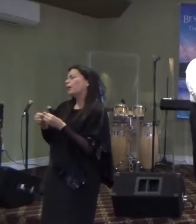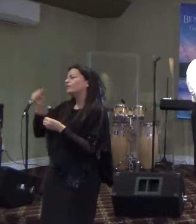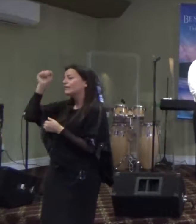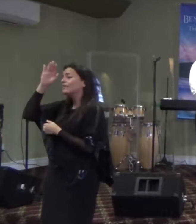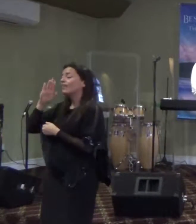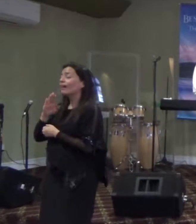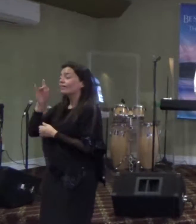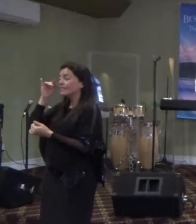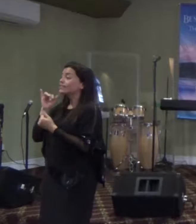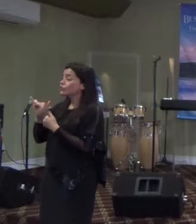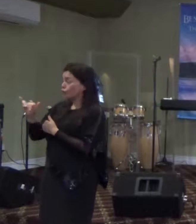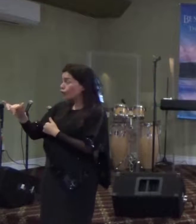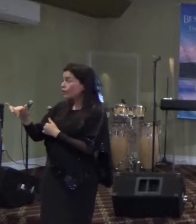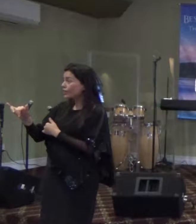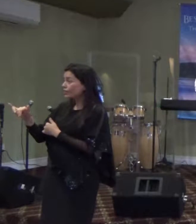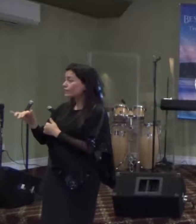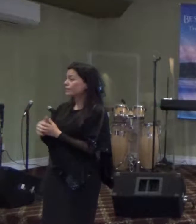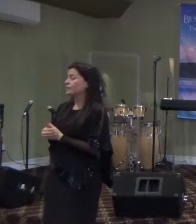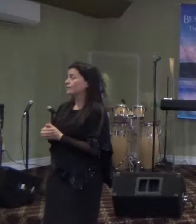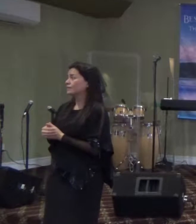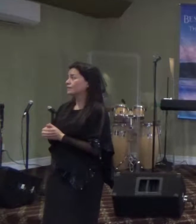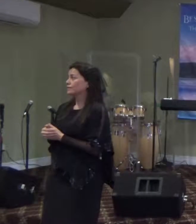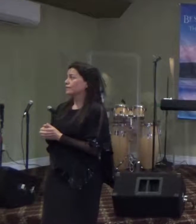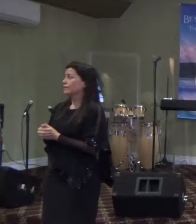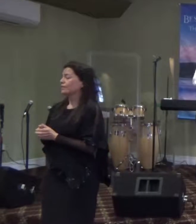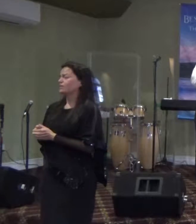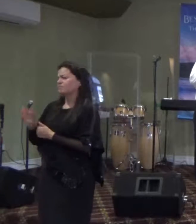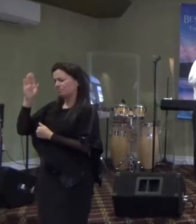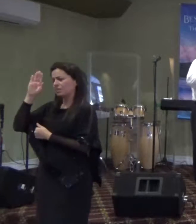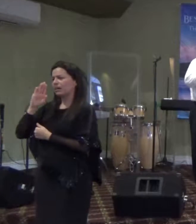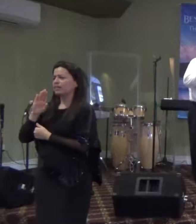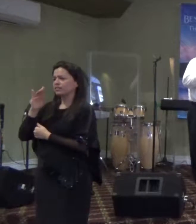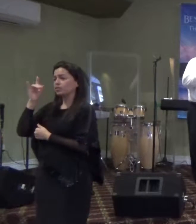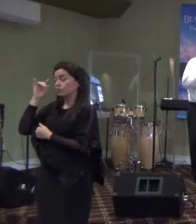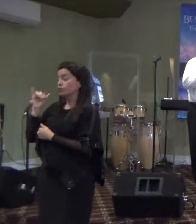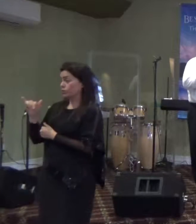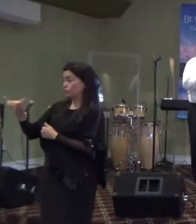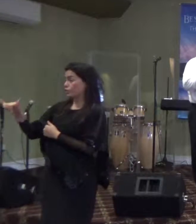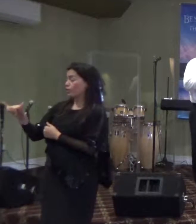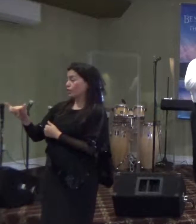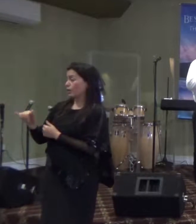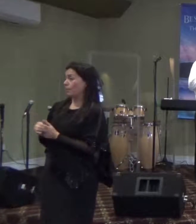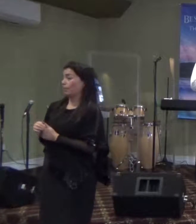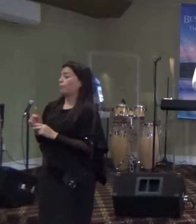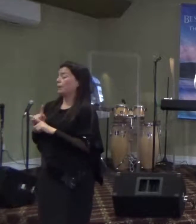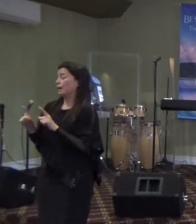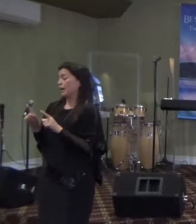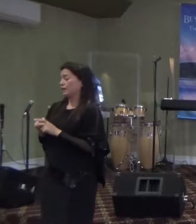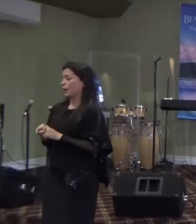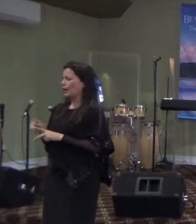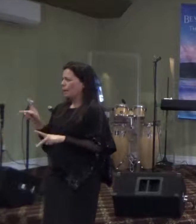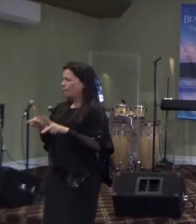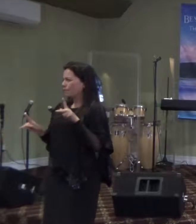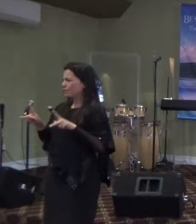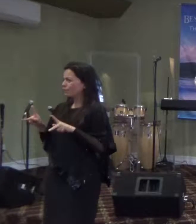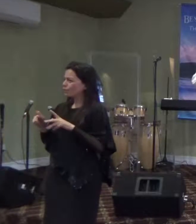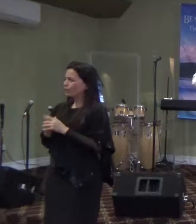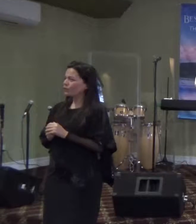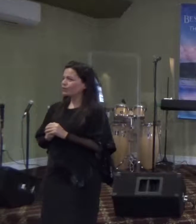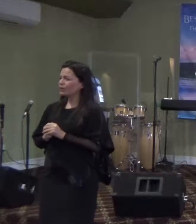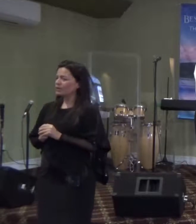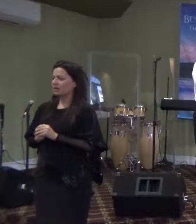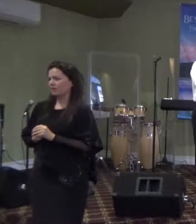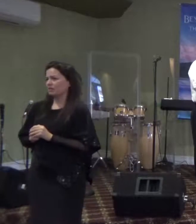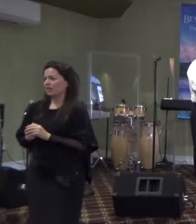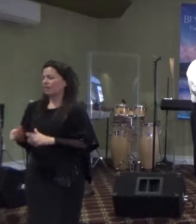God, pero de la transitoriedad del hombre. but of the transitioning of man. El hombre es un ser que vive por